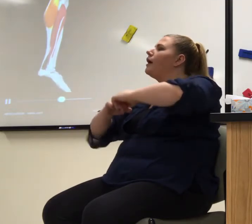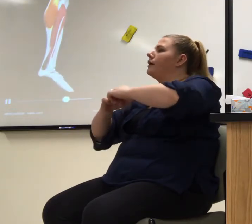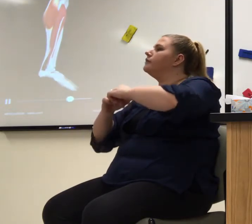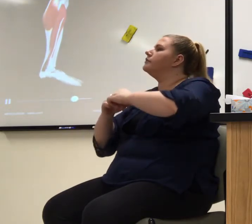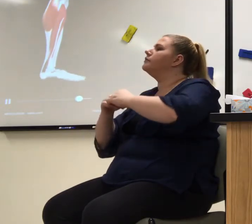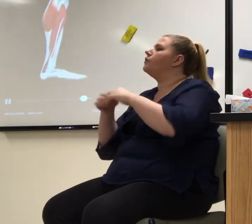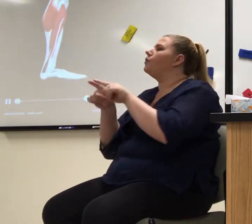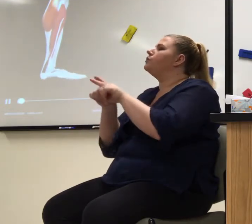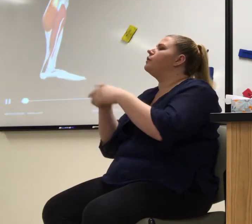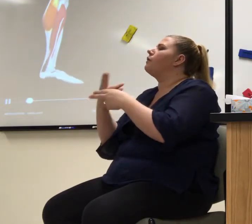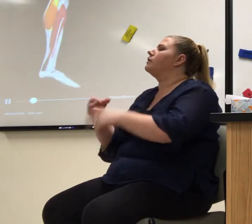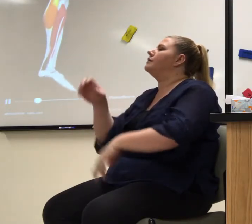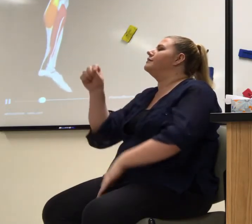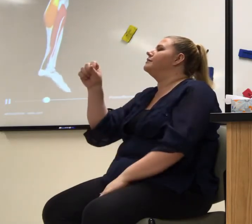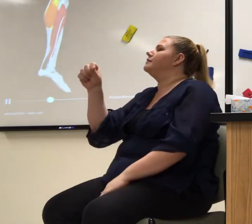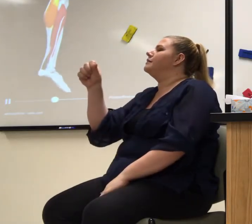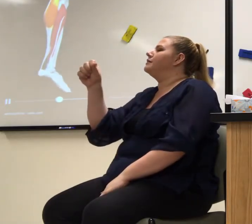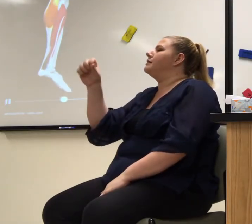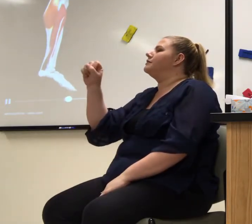That's part of the ankle.